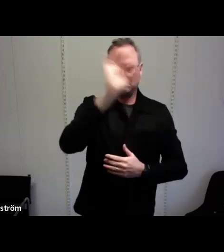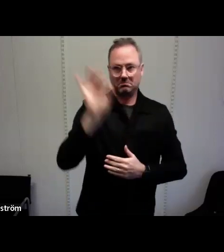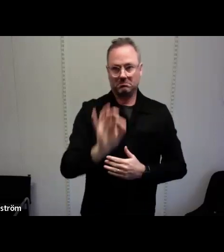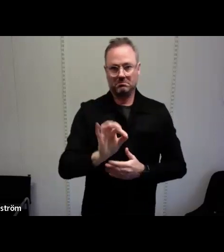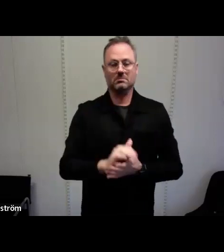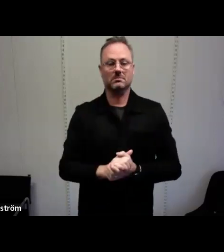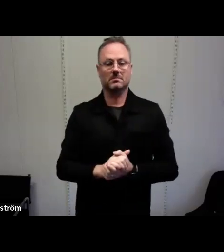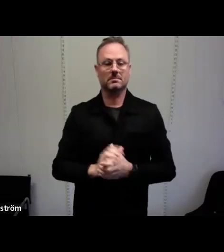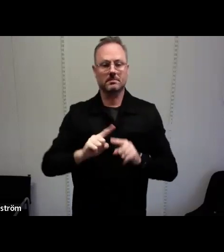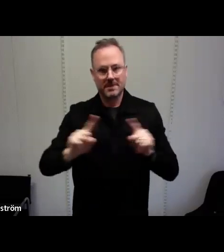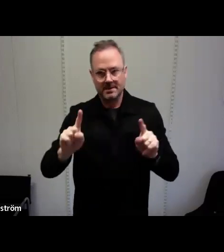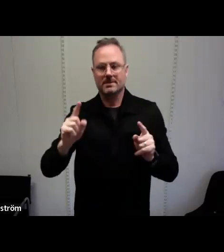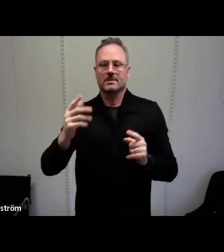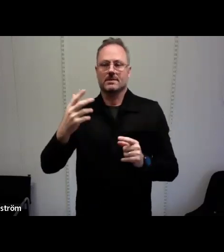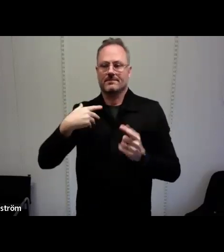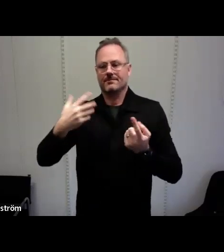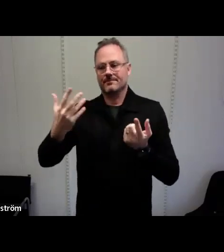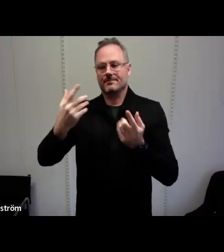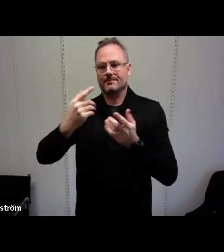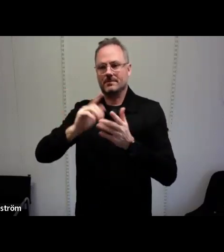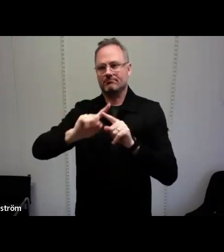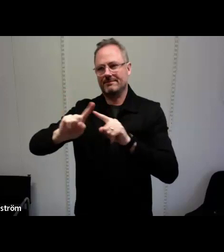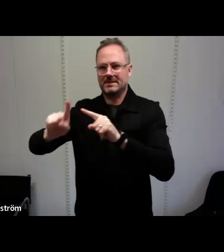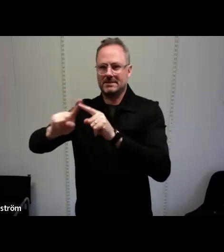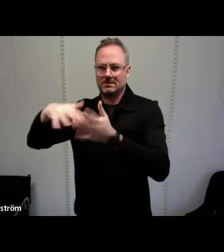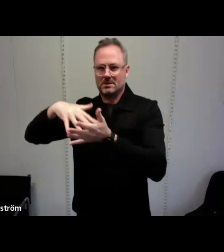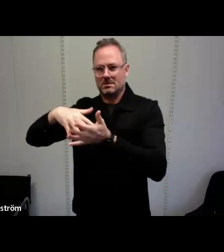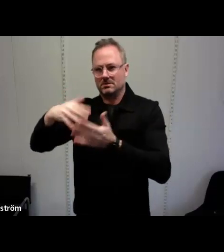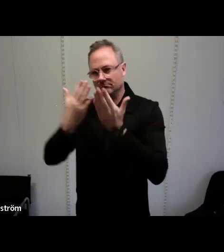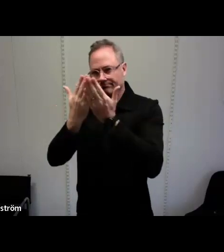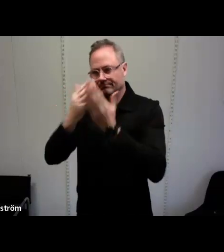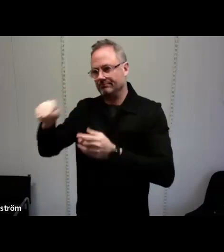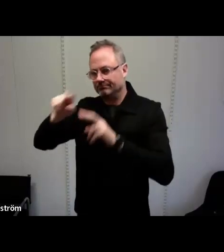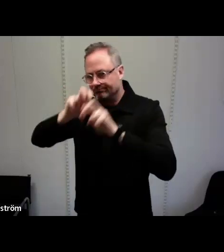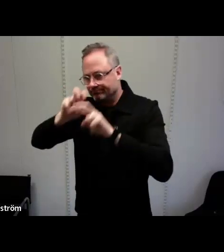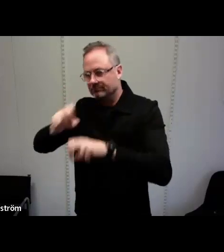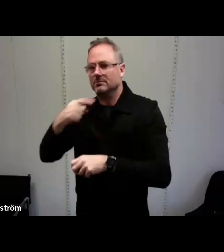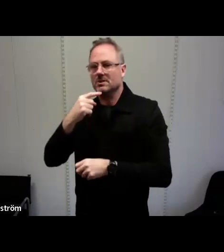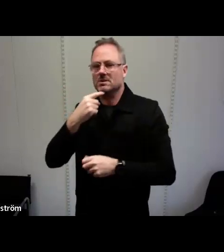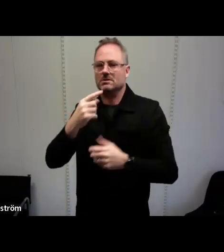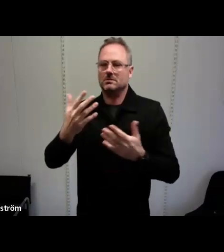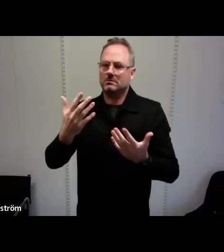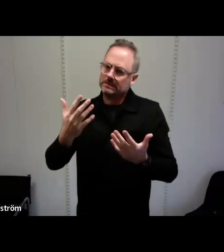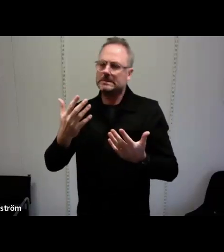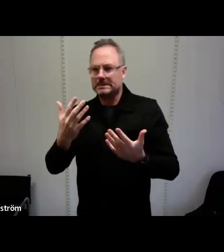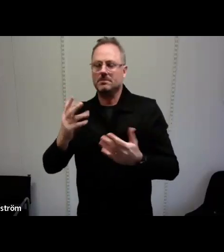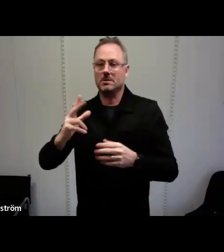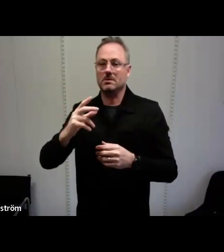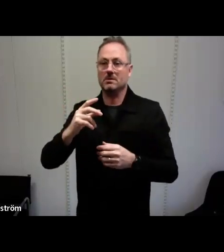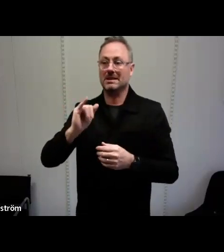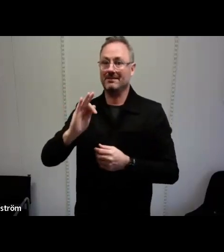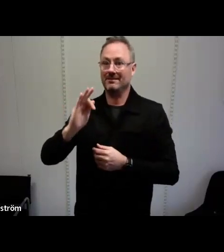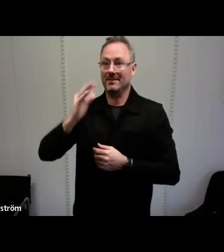actually we're looking at whether or not that requires just language skills or if it relies on other things as well. And there's studies which have looked at